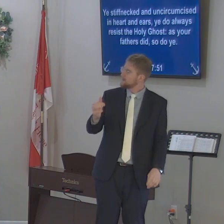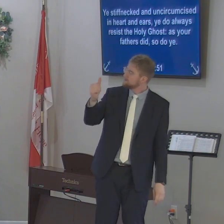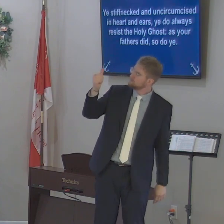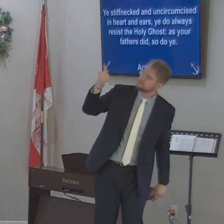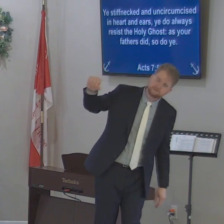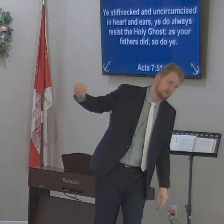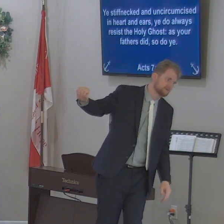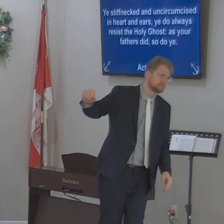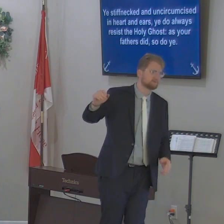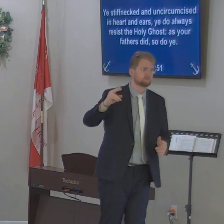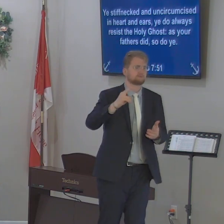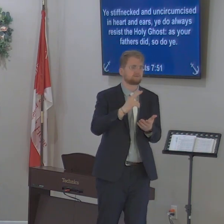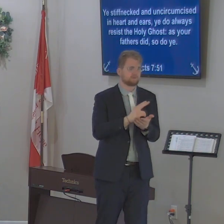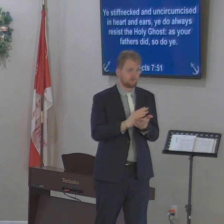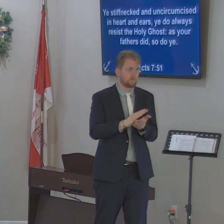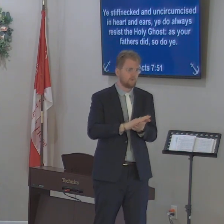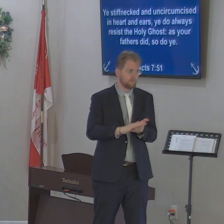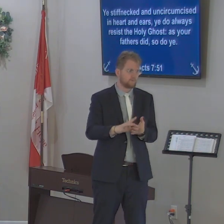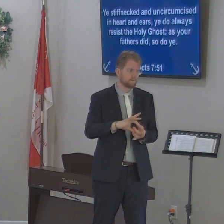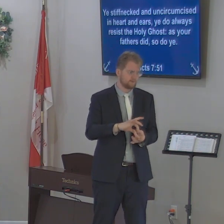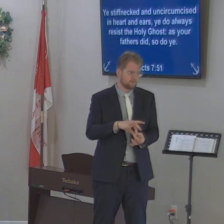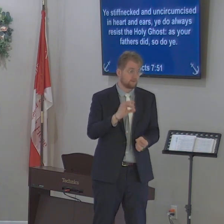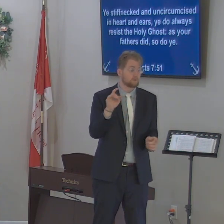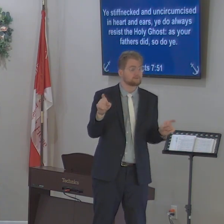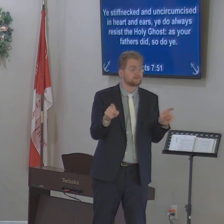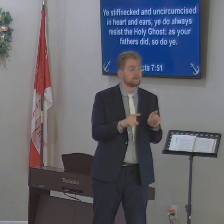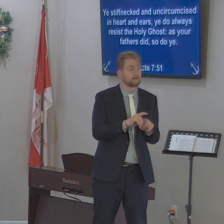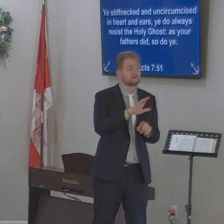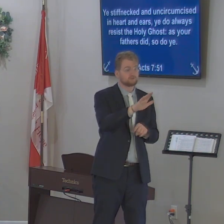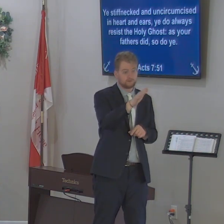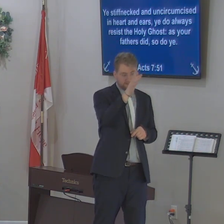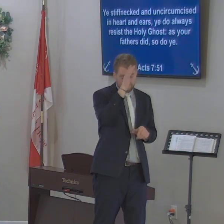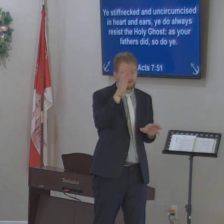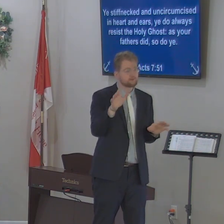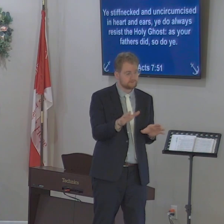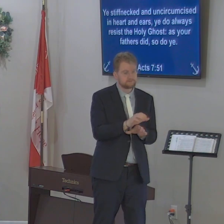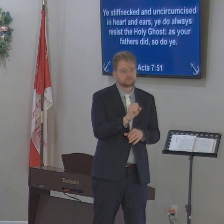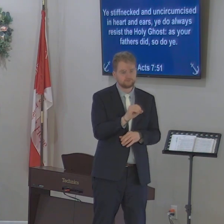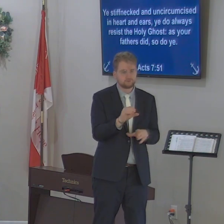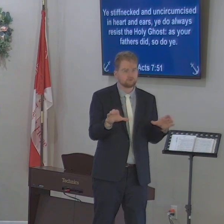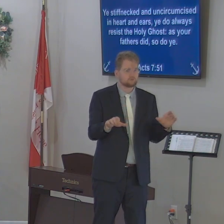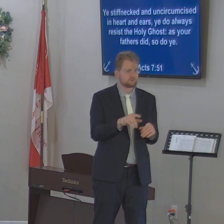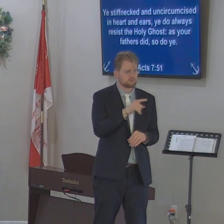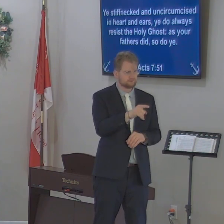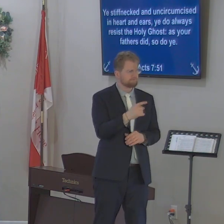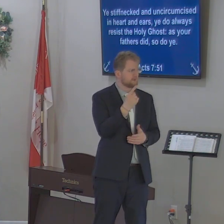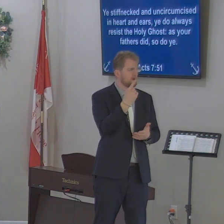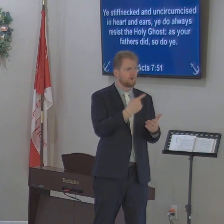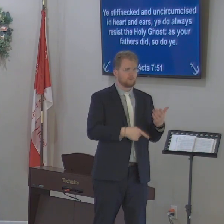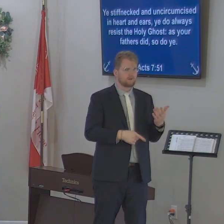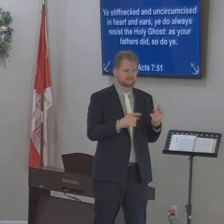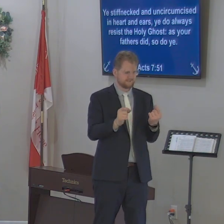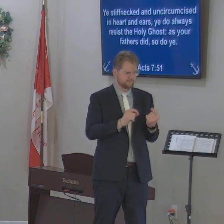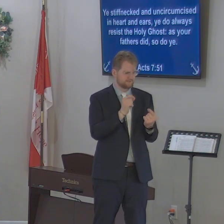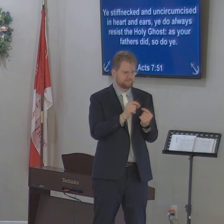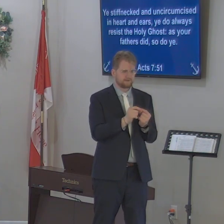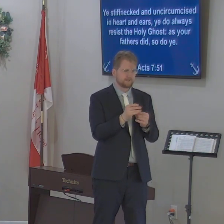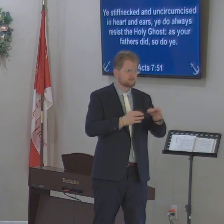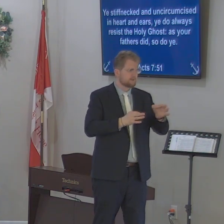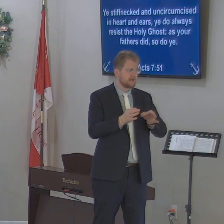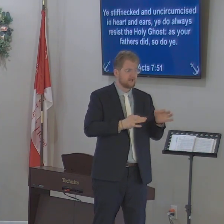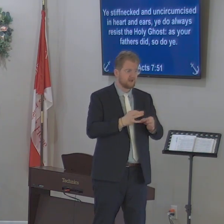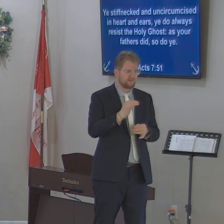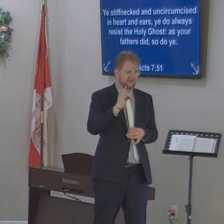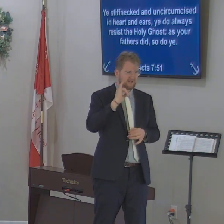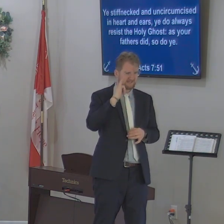the Holy Ghost. As your fathers did, so do ye." What's the definition of insanity? I forget what it is. You do the same thing over and over and over and